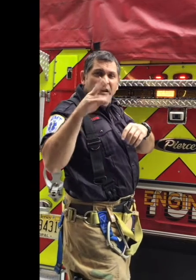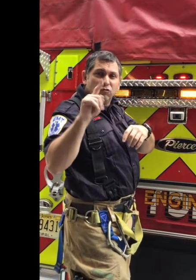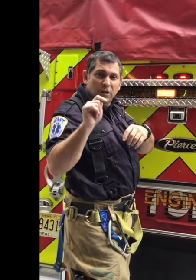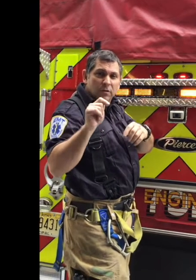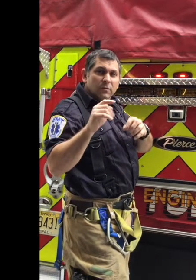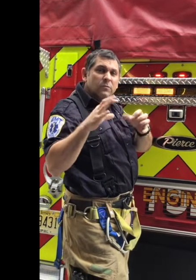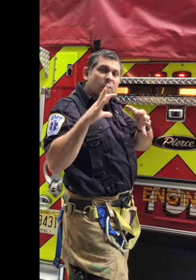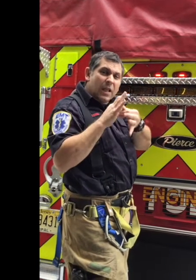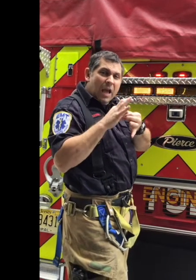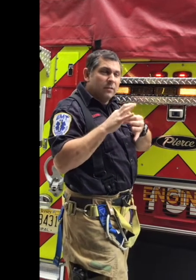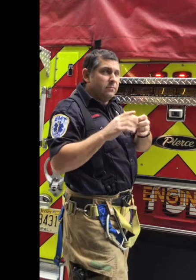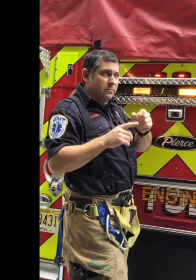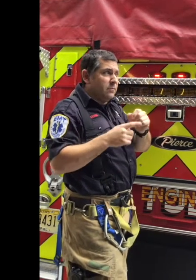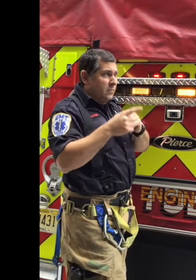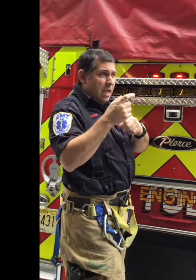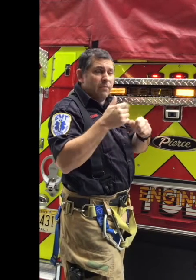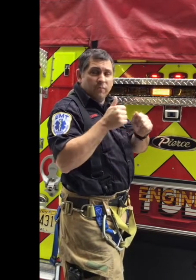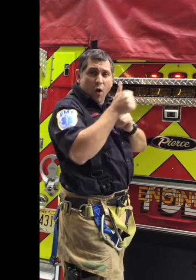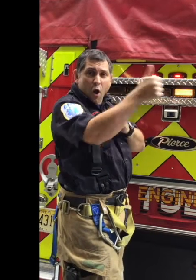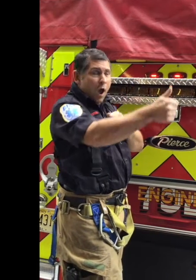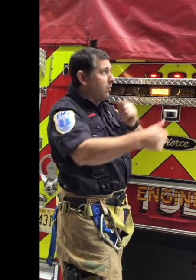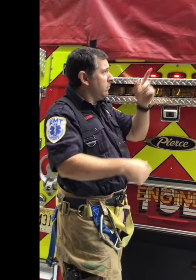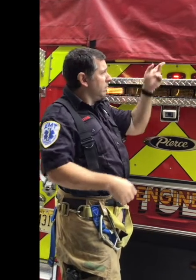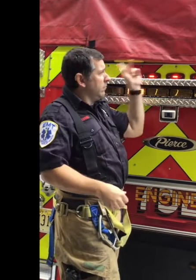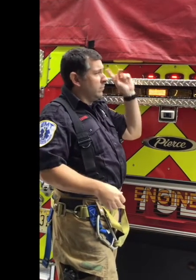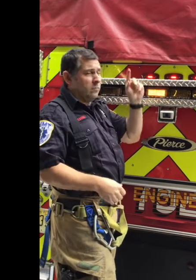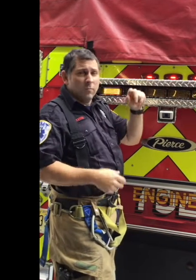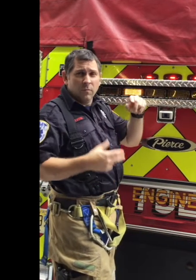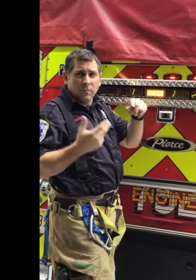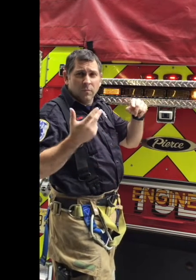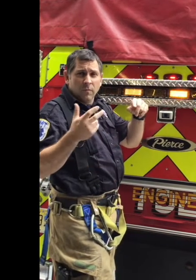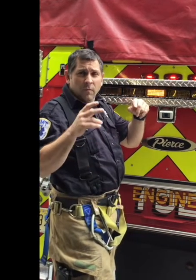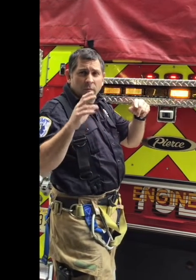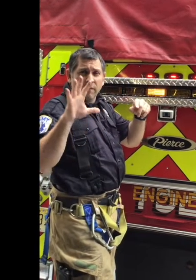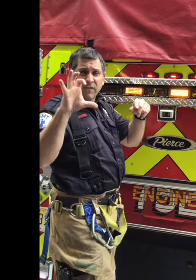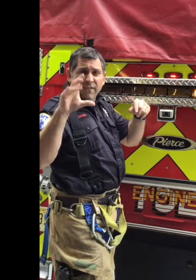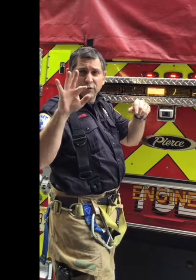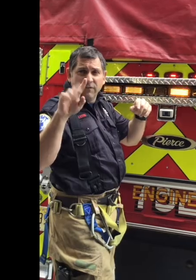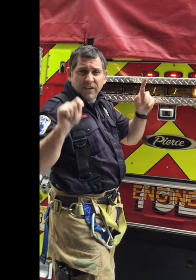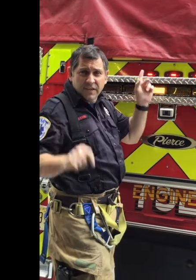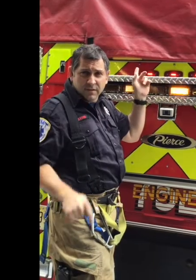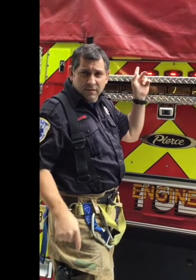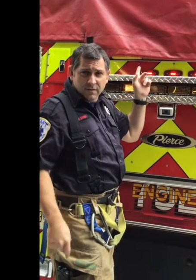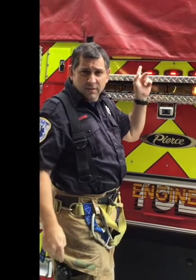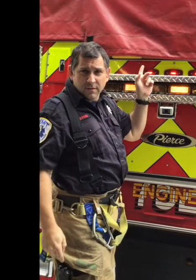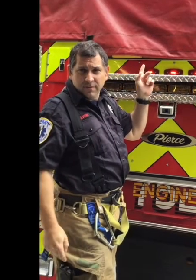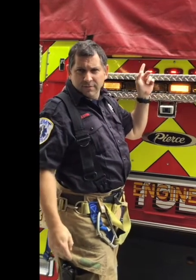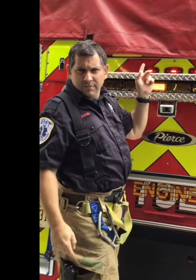And this is our hoses that we connect to the fire hydrants. That goes pretty far. It's about 500